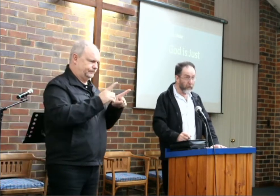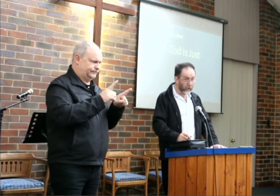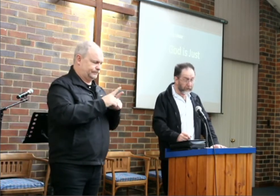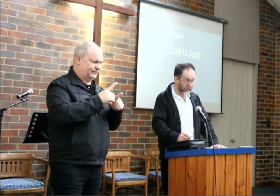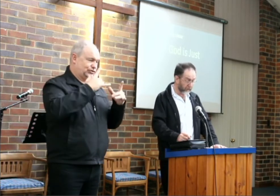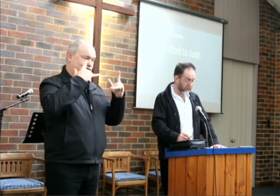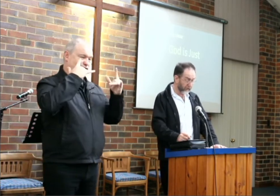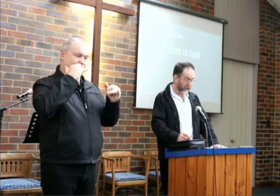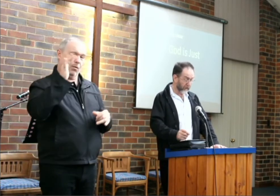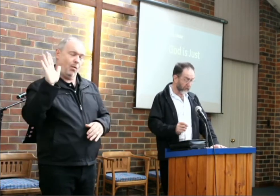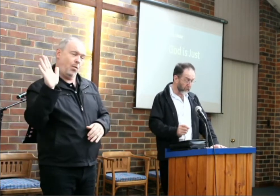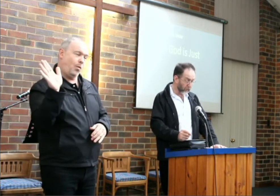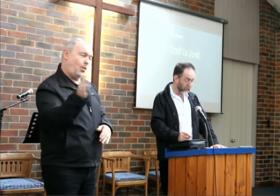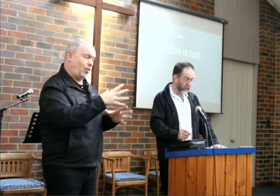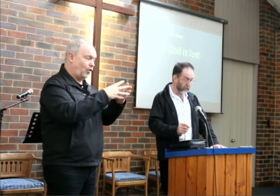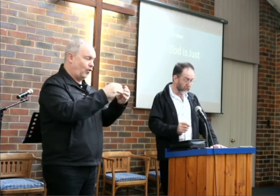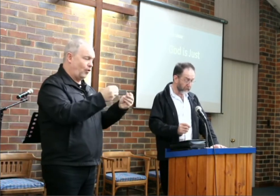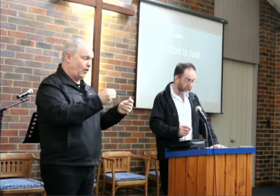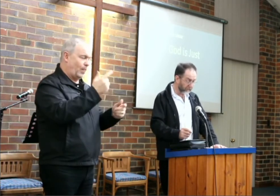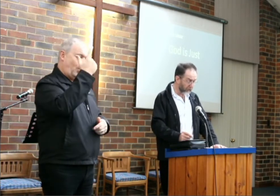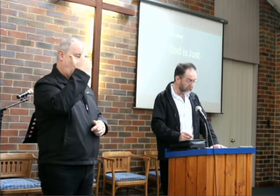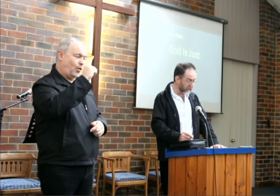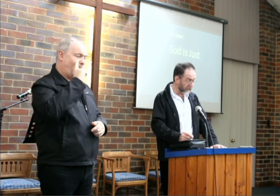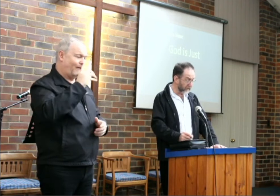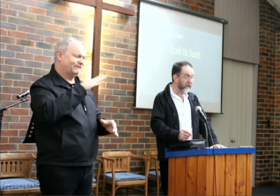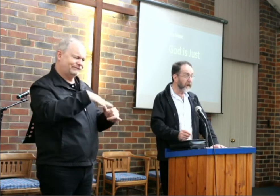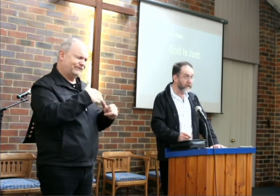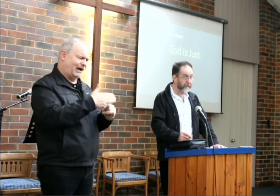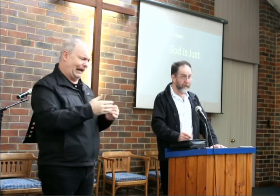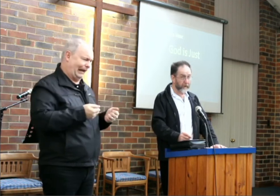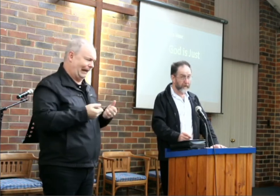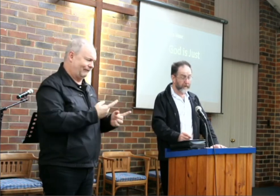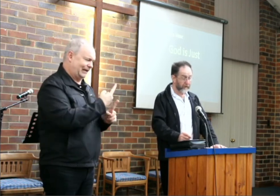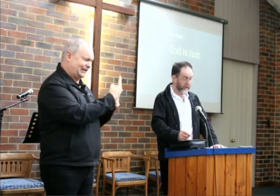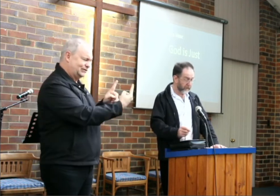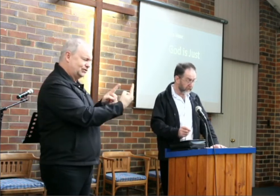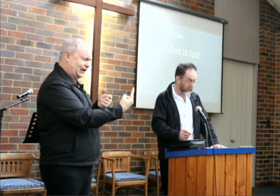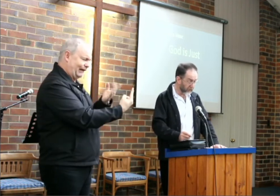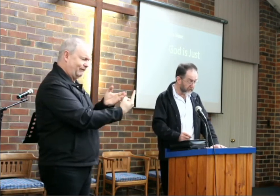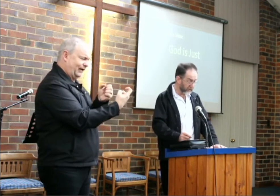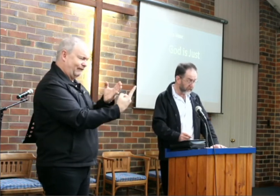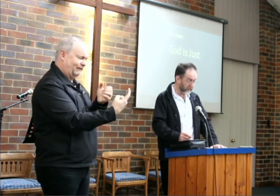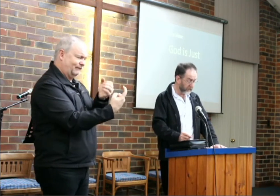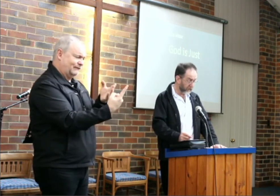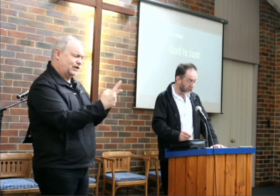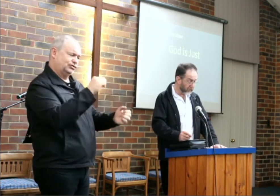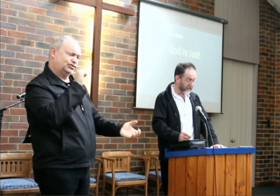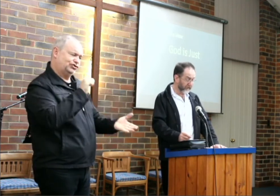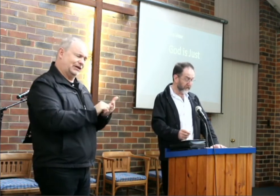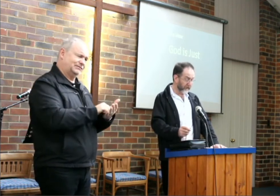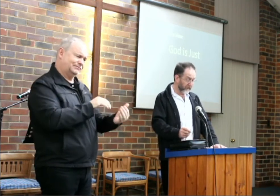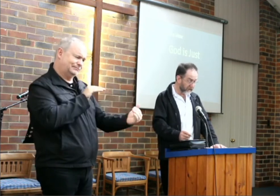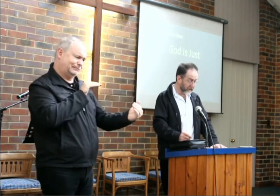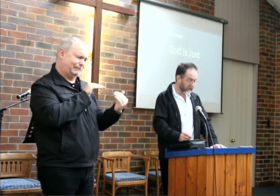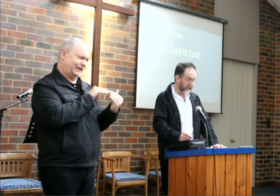of all the earth, the Lord will finally give everyone the justice, what